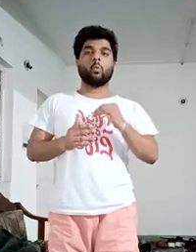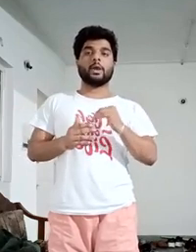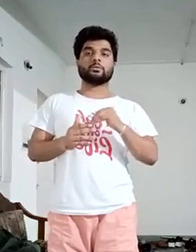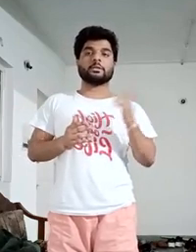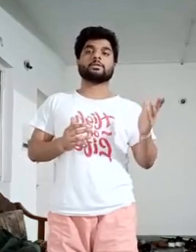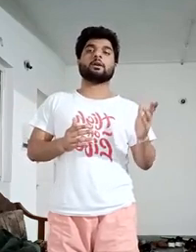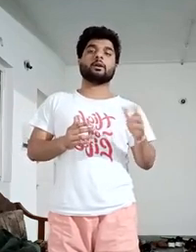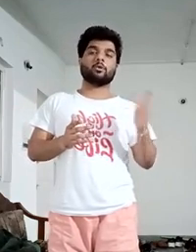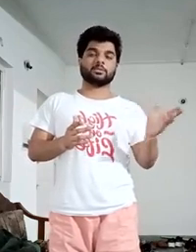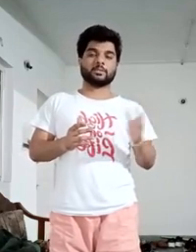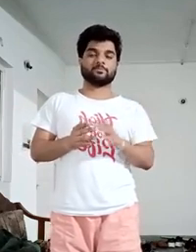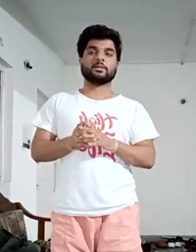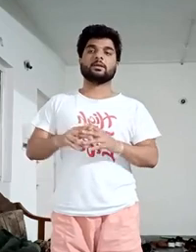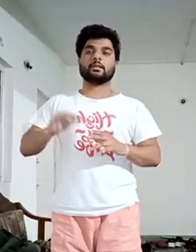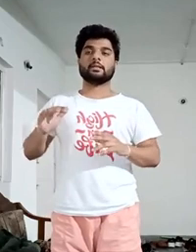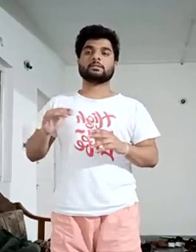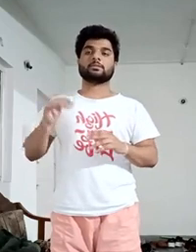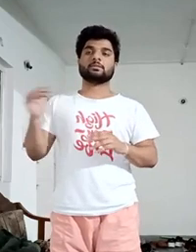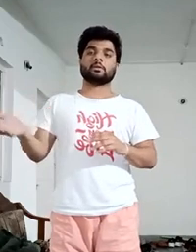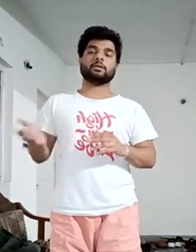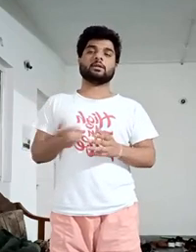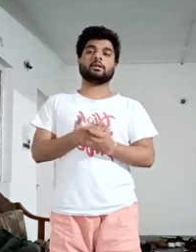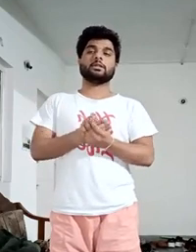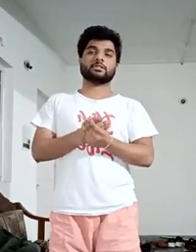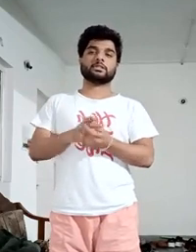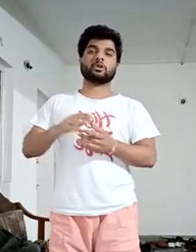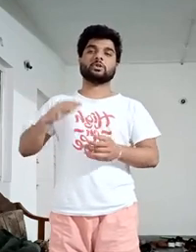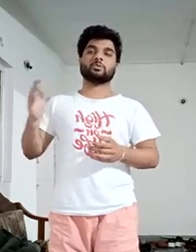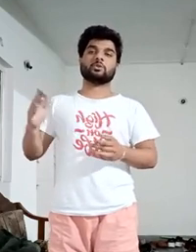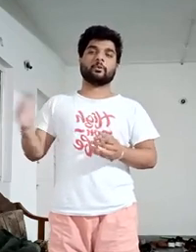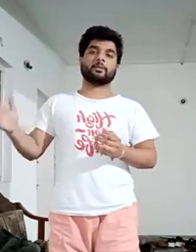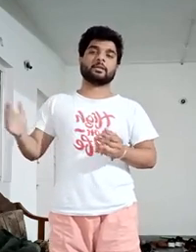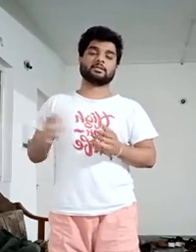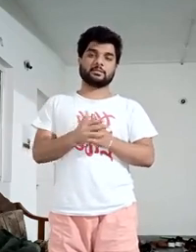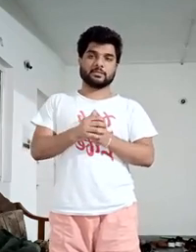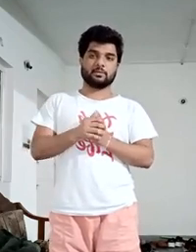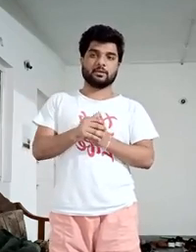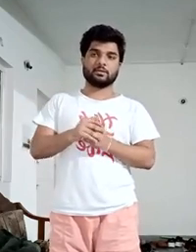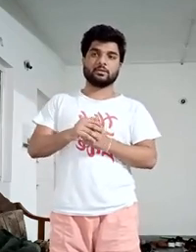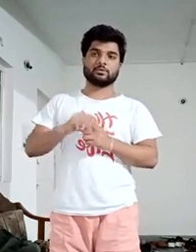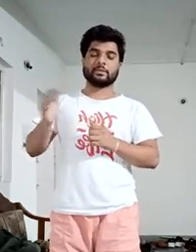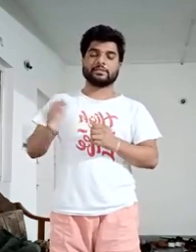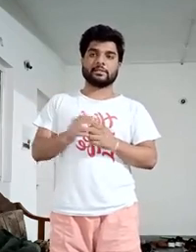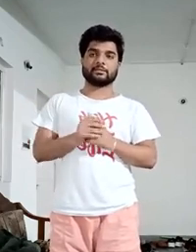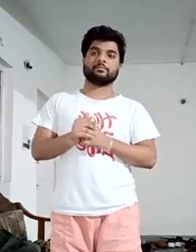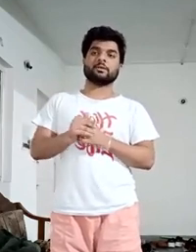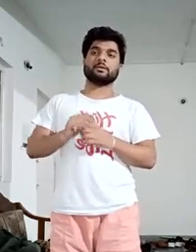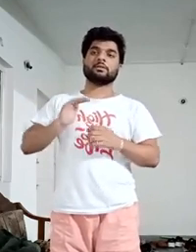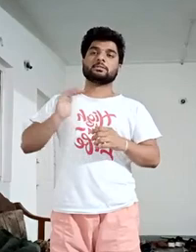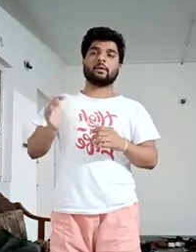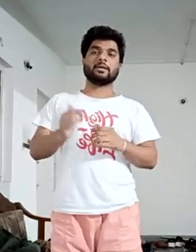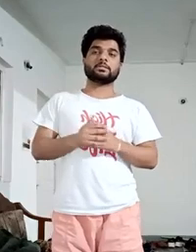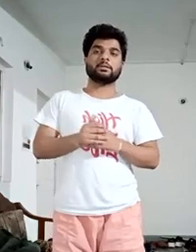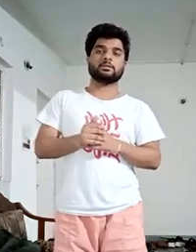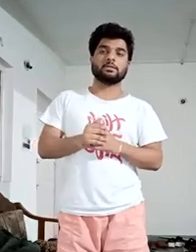vice versa unboxing. We discussing on the use of wrapping classes in Java. So let's start. Java